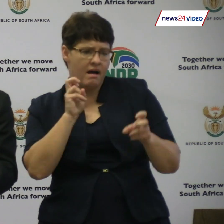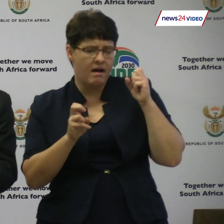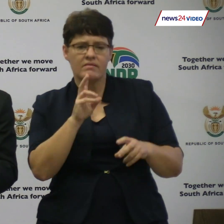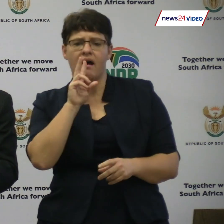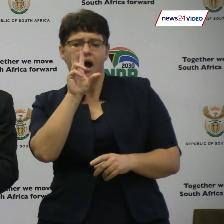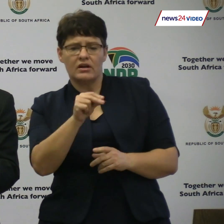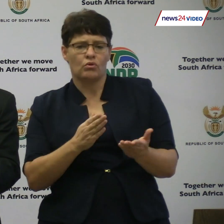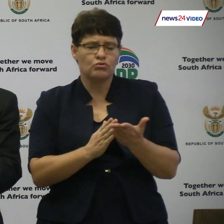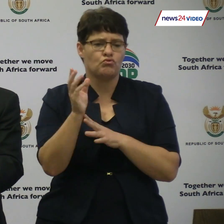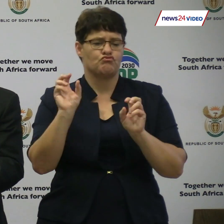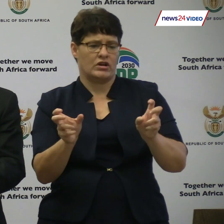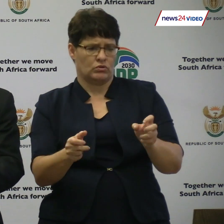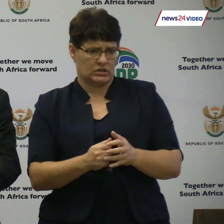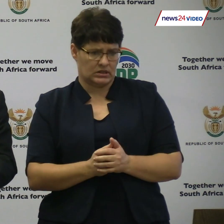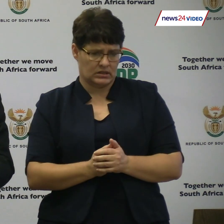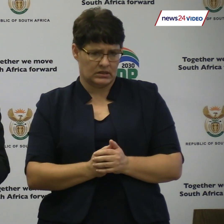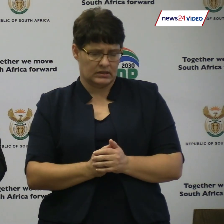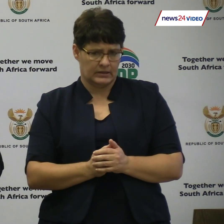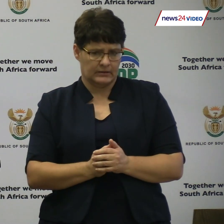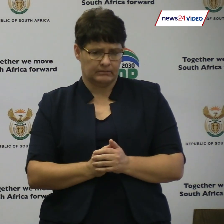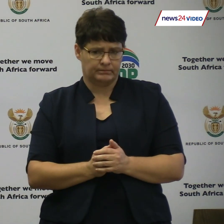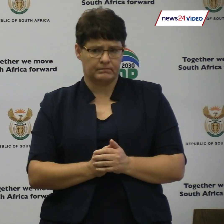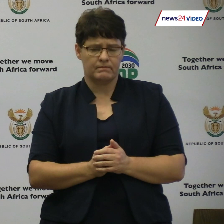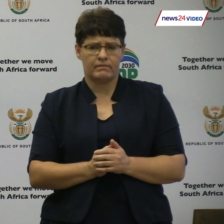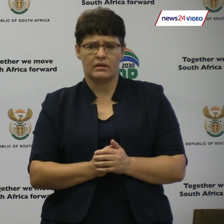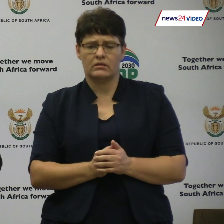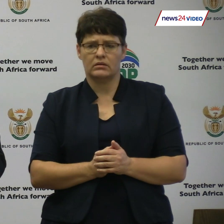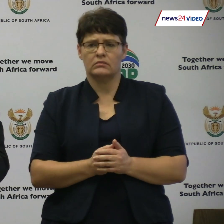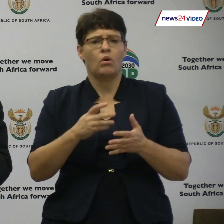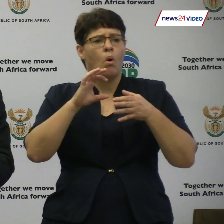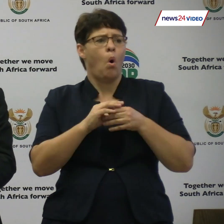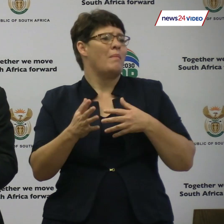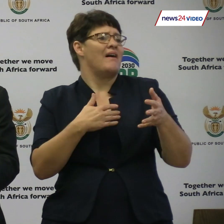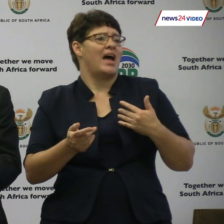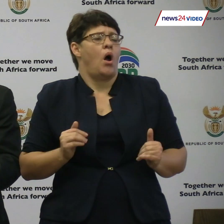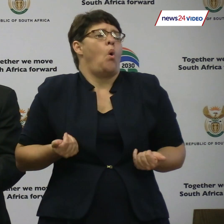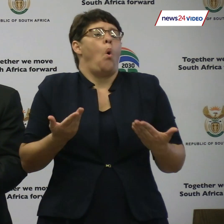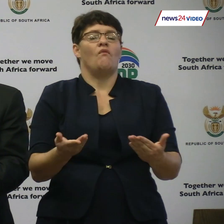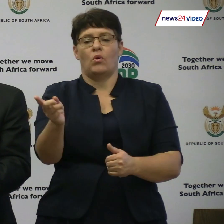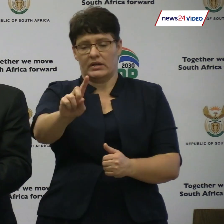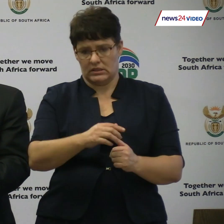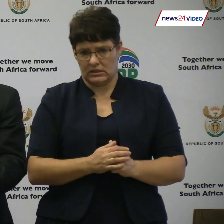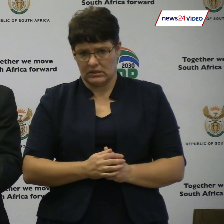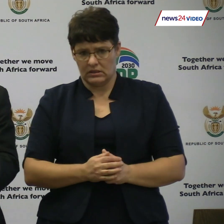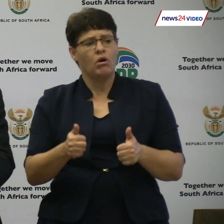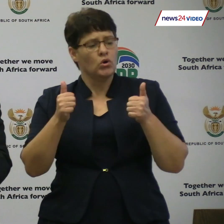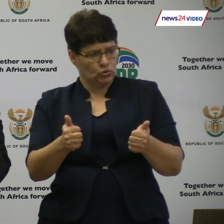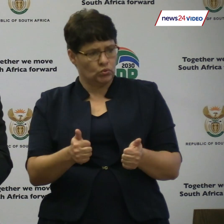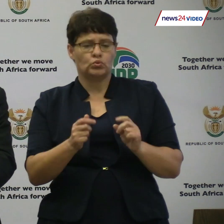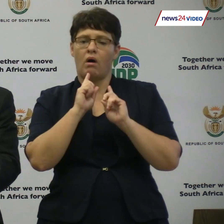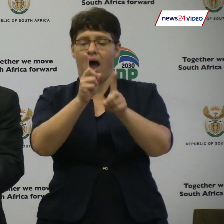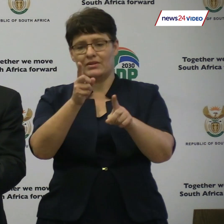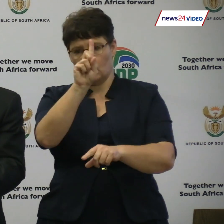asking through the radio, through one of the radio stations, what Home Affairs is going to offer. I think it's good for me to answer that